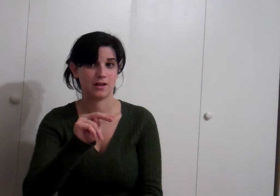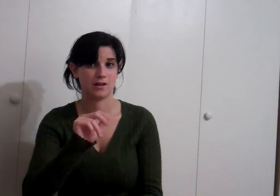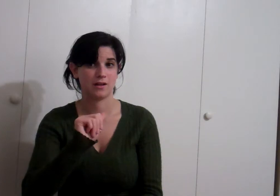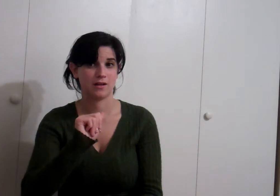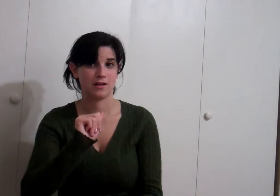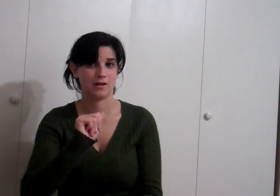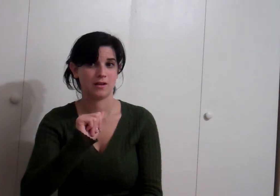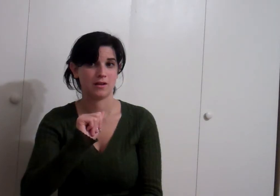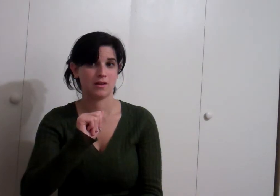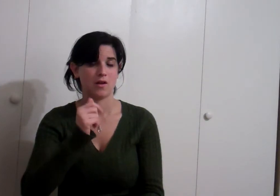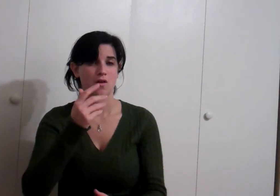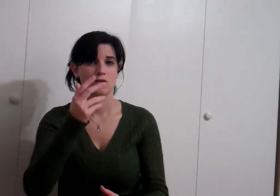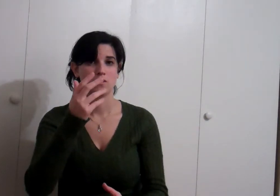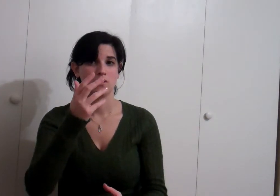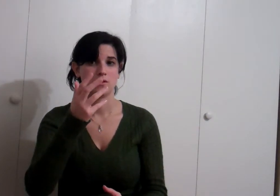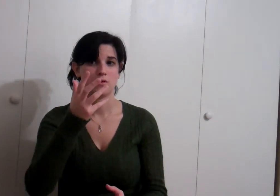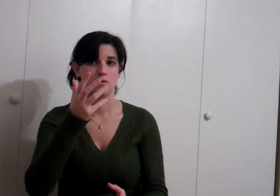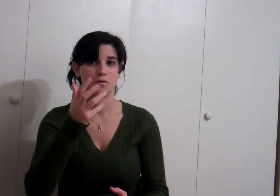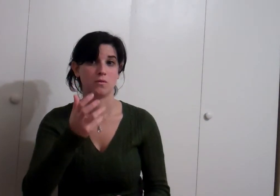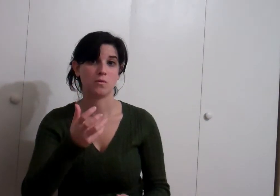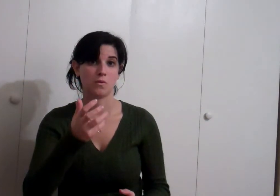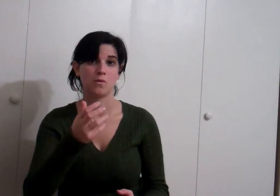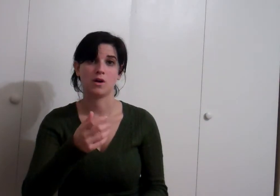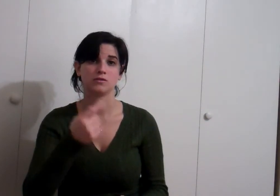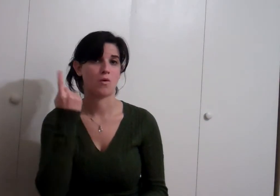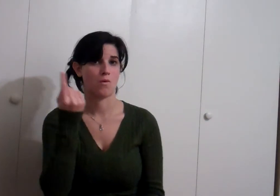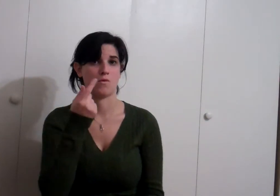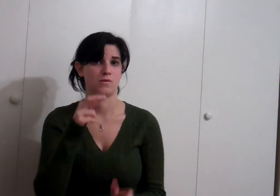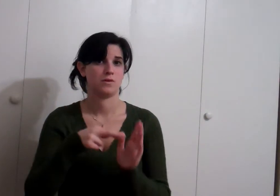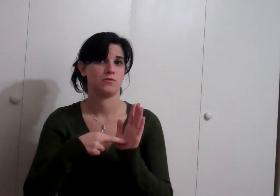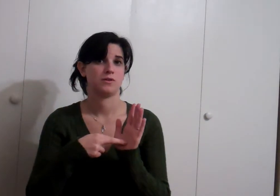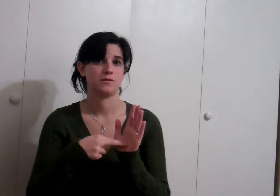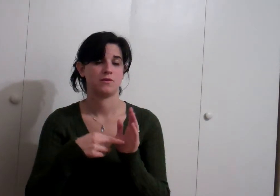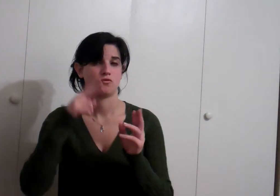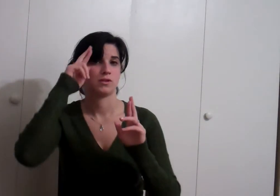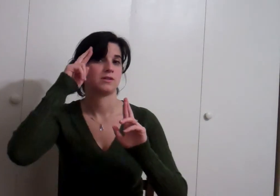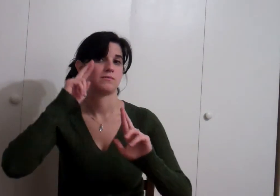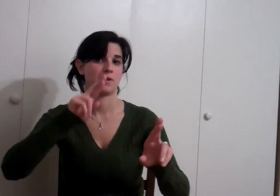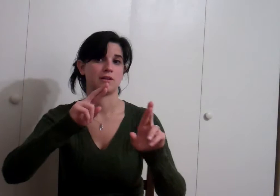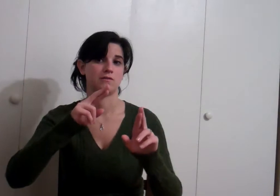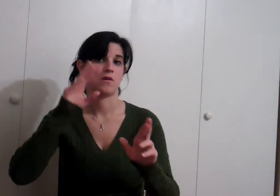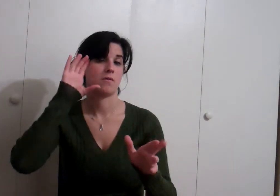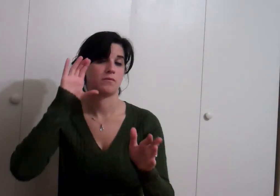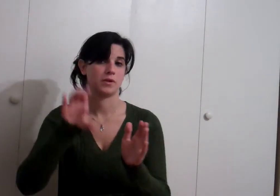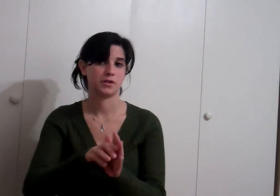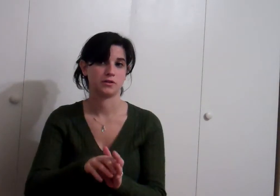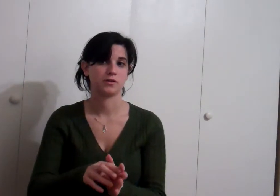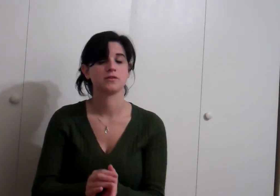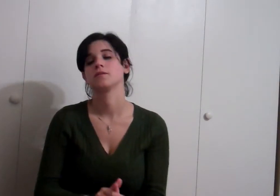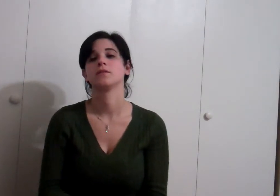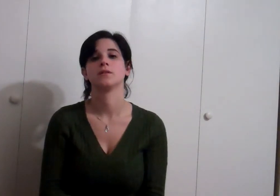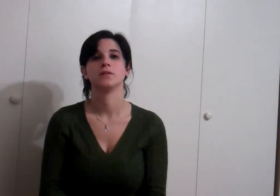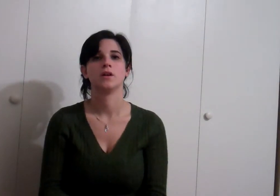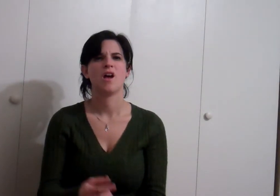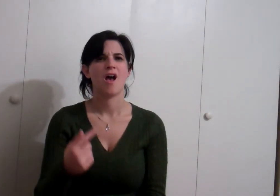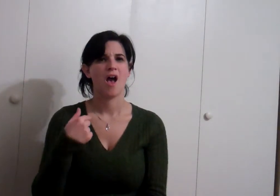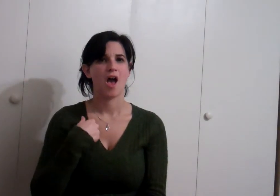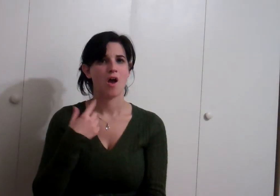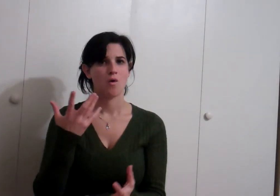of respect for the image of the Holy Father. Now, Benetton says in return, we reiterated that the meaning of this campaign